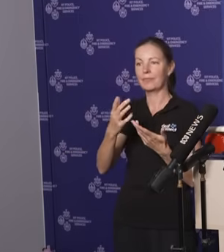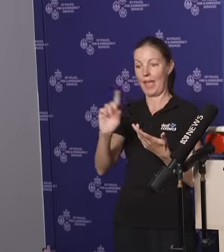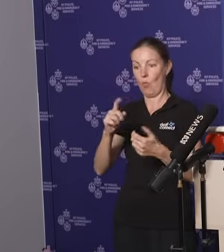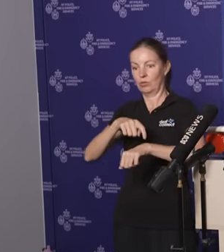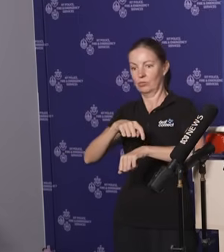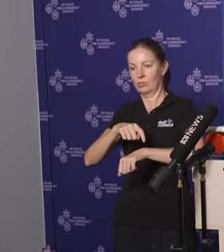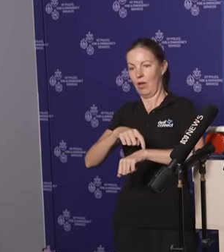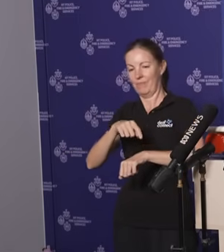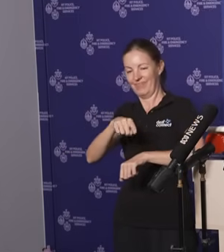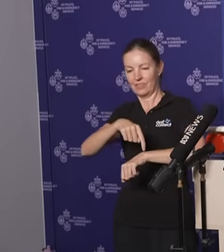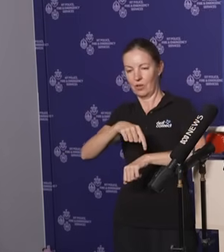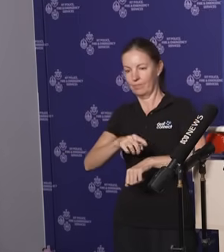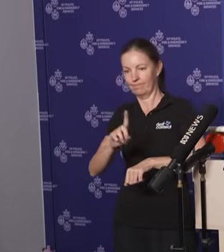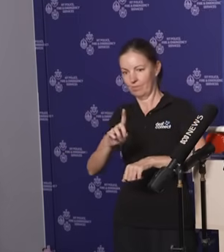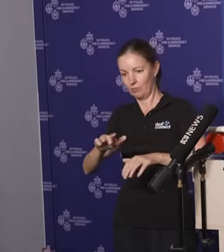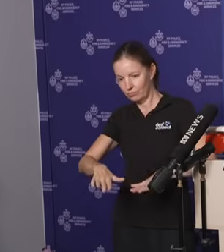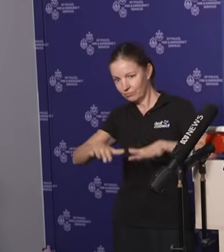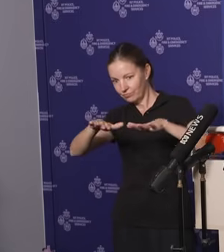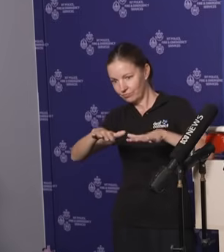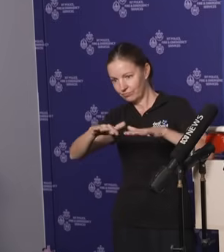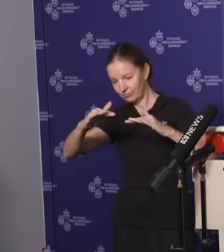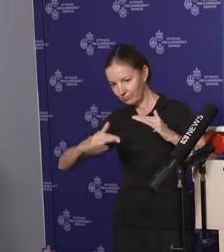at that time.